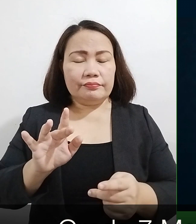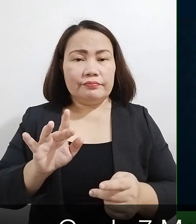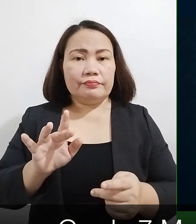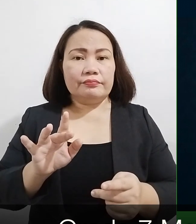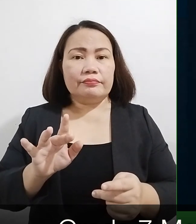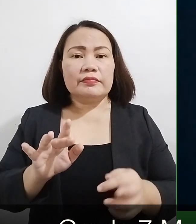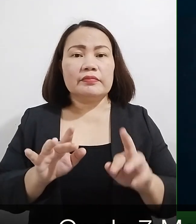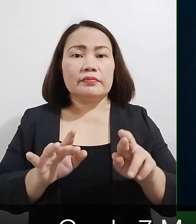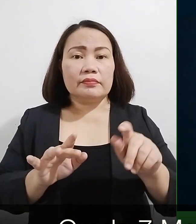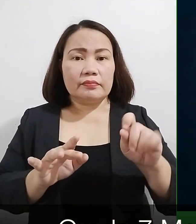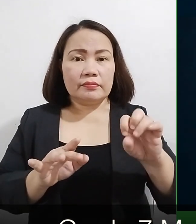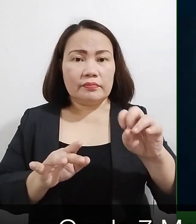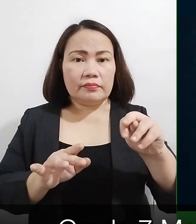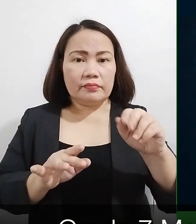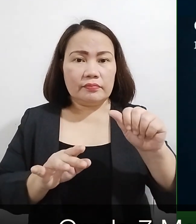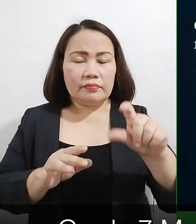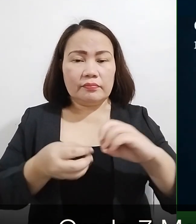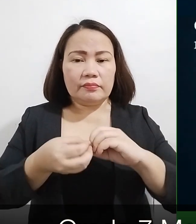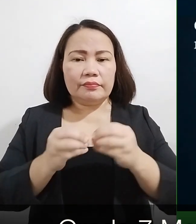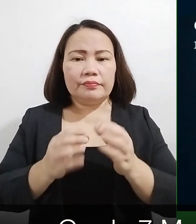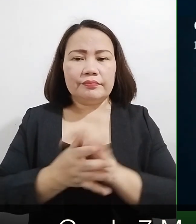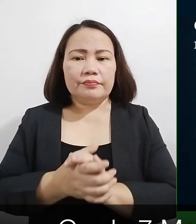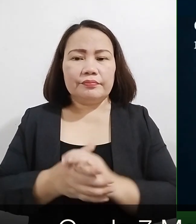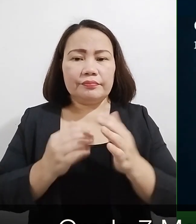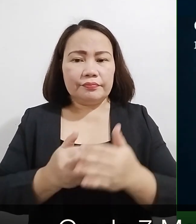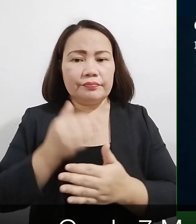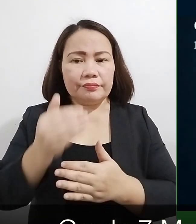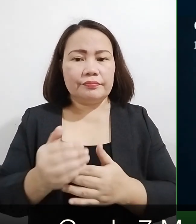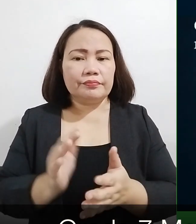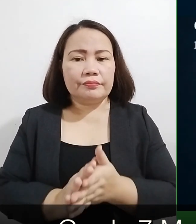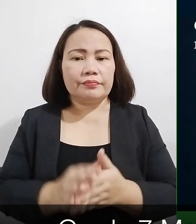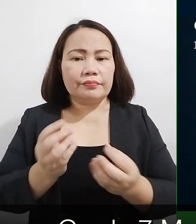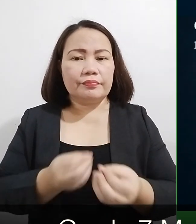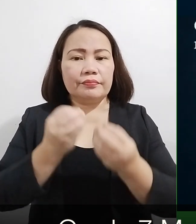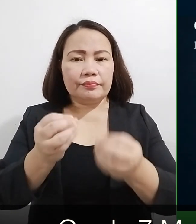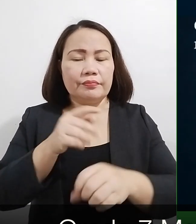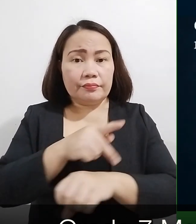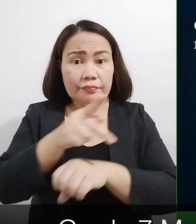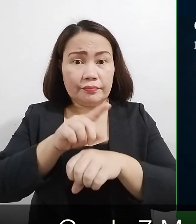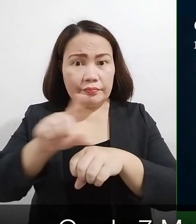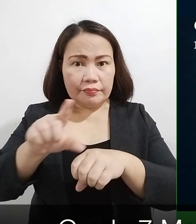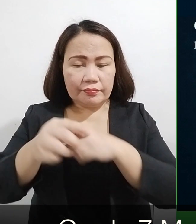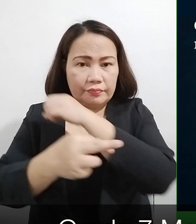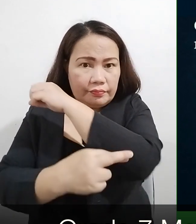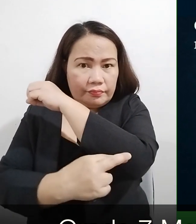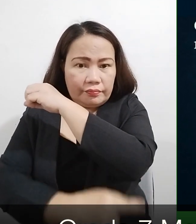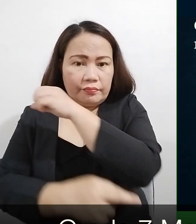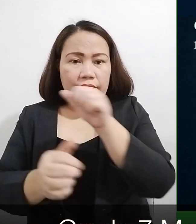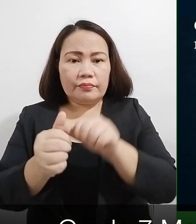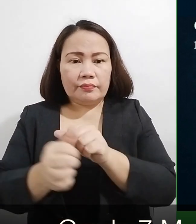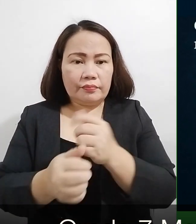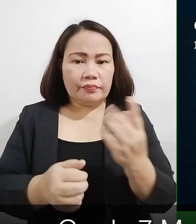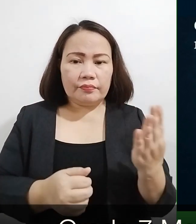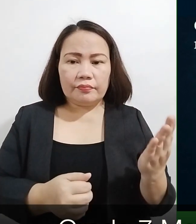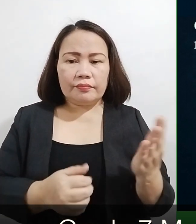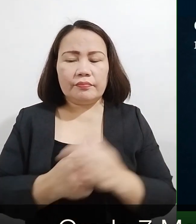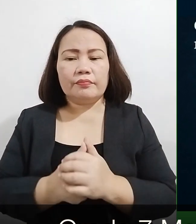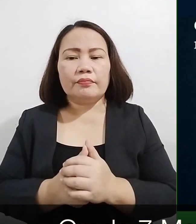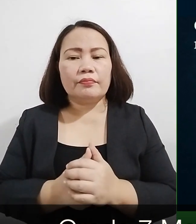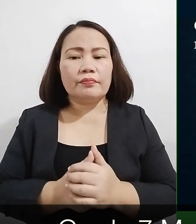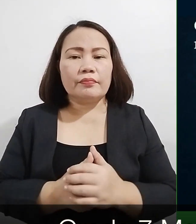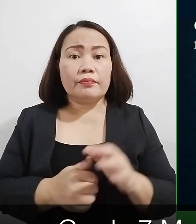numbers. Okay, let's have an example. Give the principal root of each of the following. So I have square root of